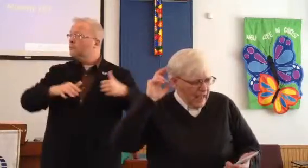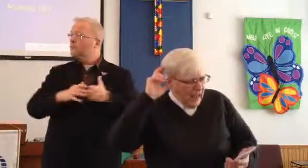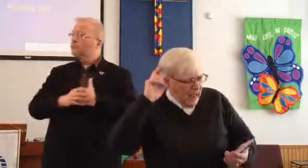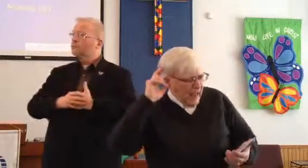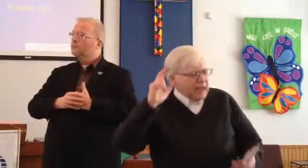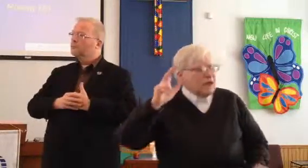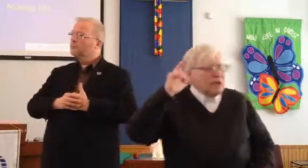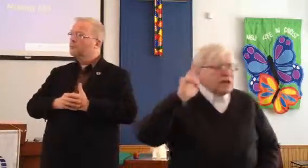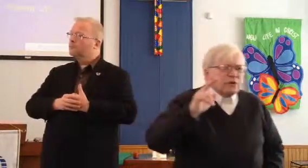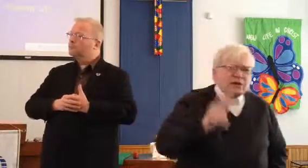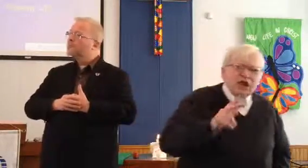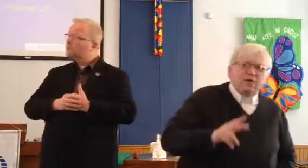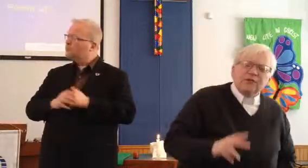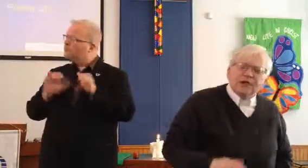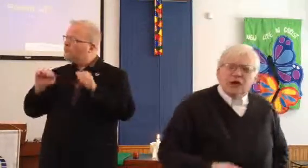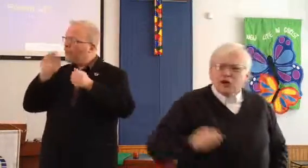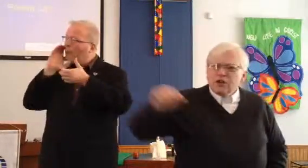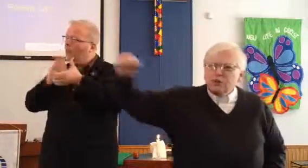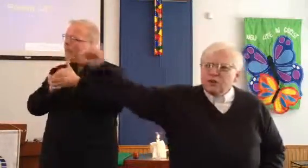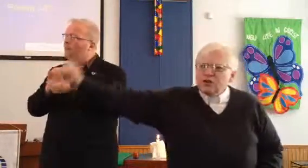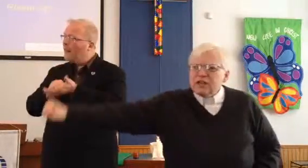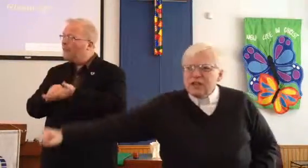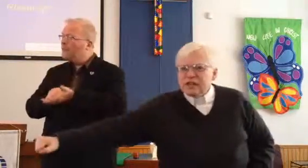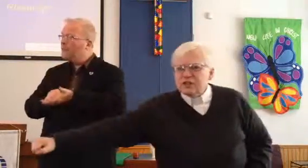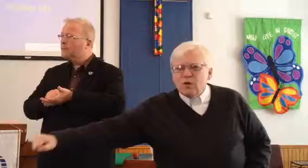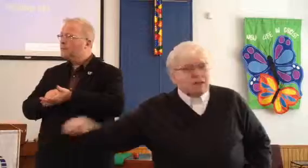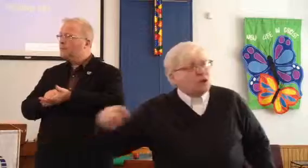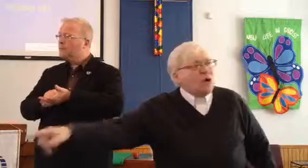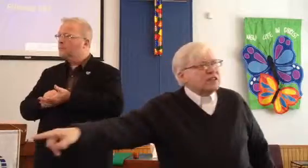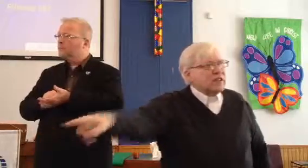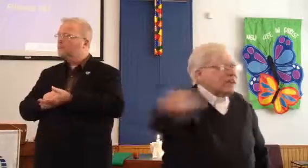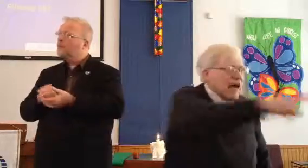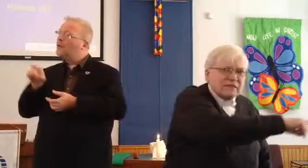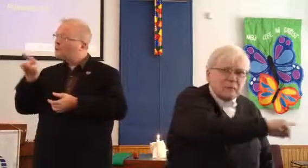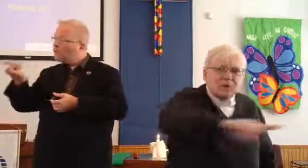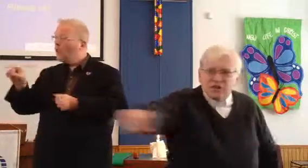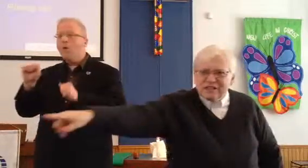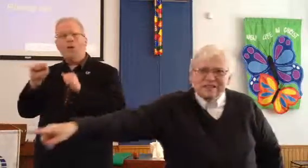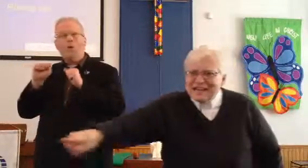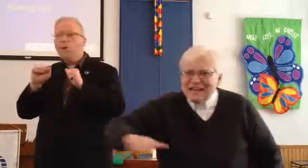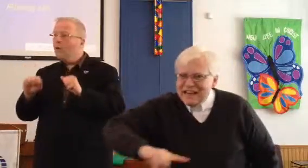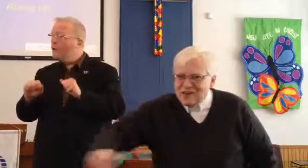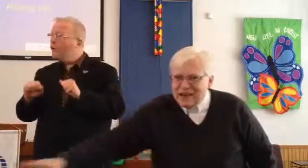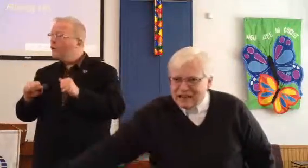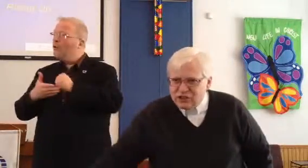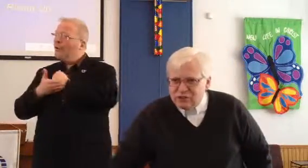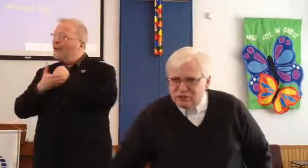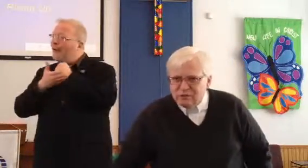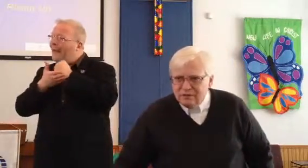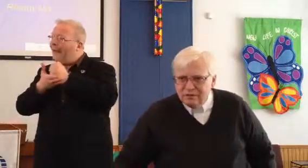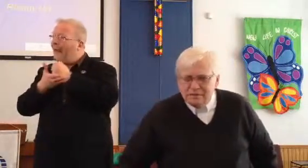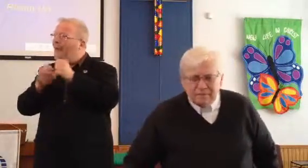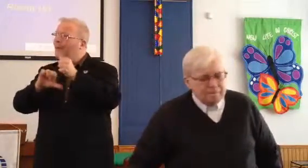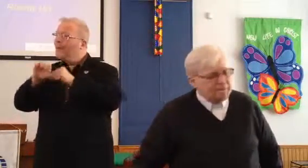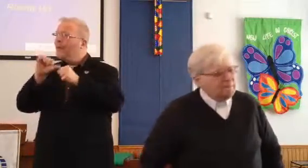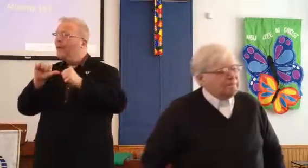that. And we can reach out then to the person next to us. And once again, not the person sitting here next to